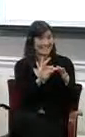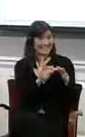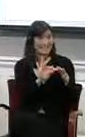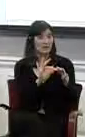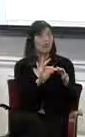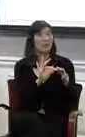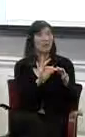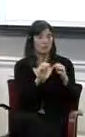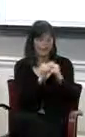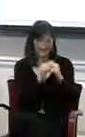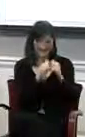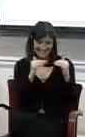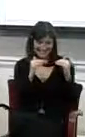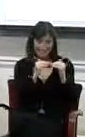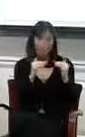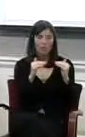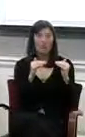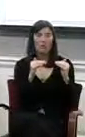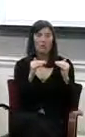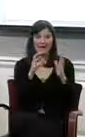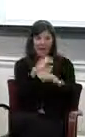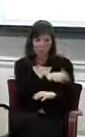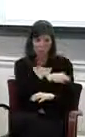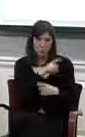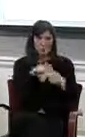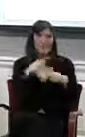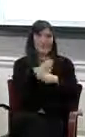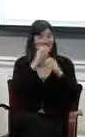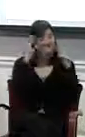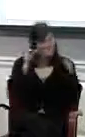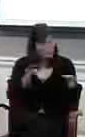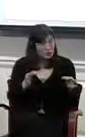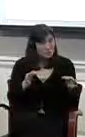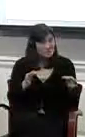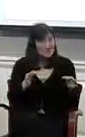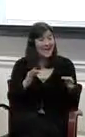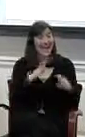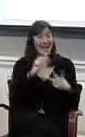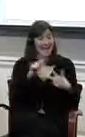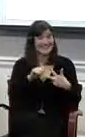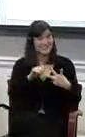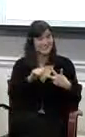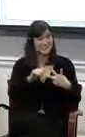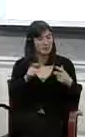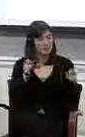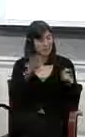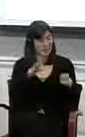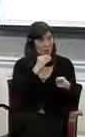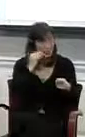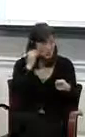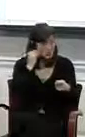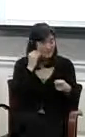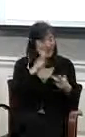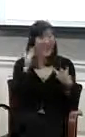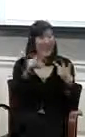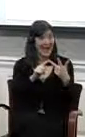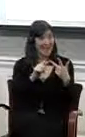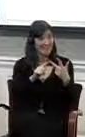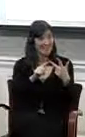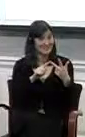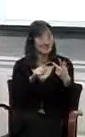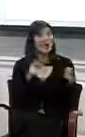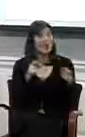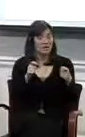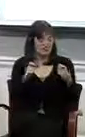Secondly, spouses have equal rights over the family abode. Thirdly, spouses have equal rights over property